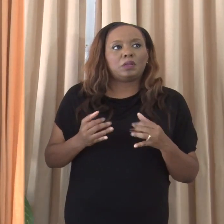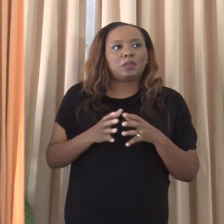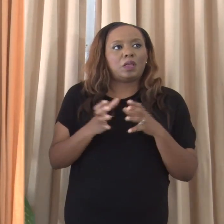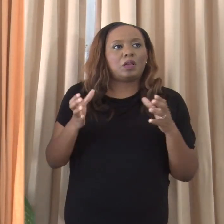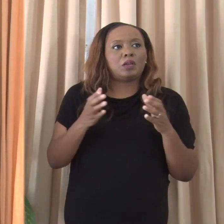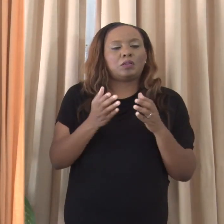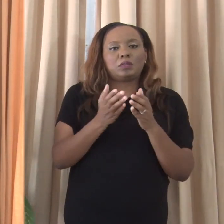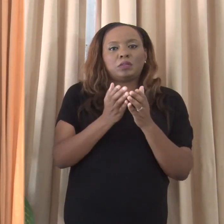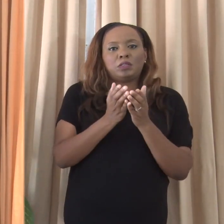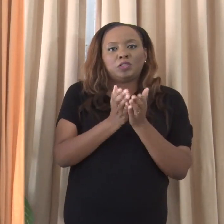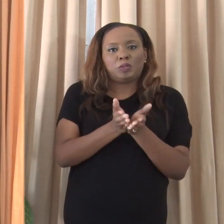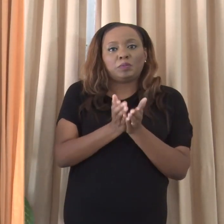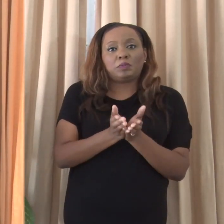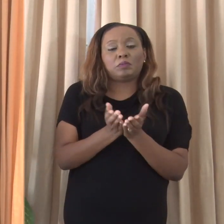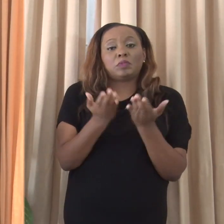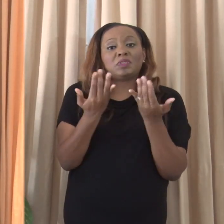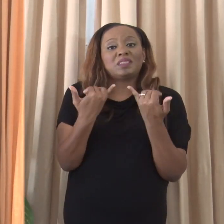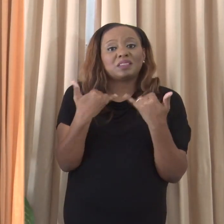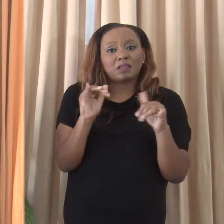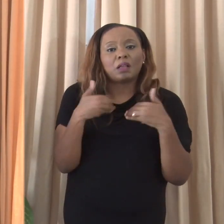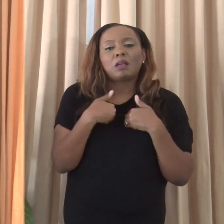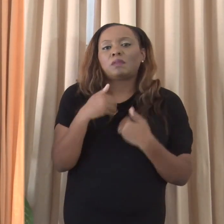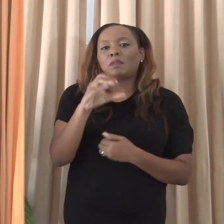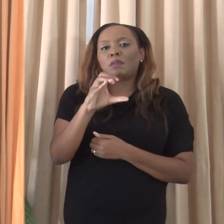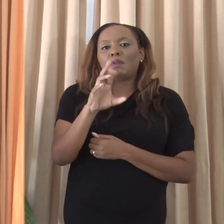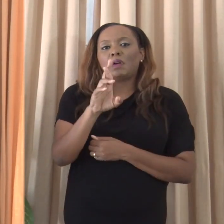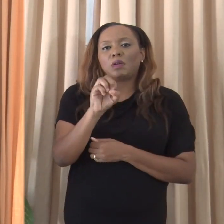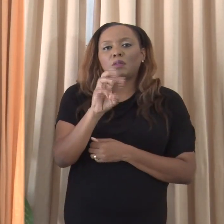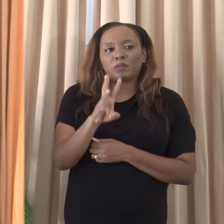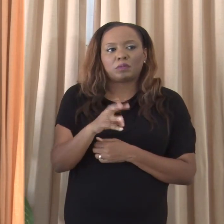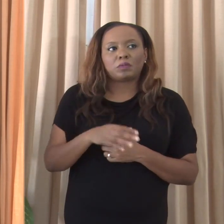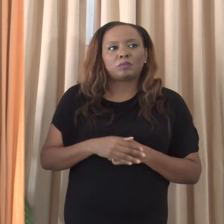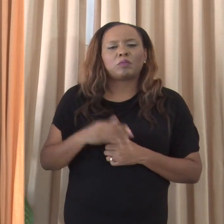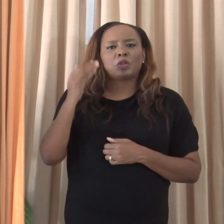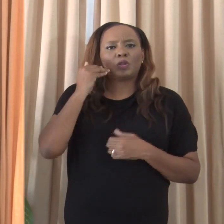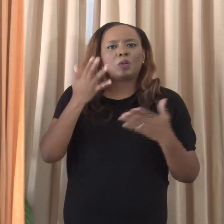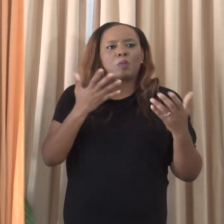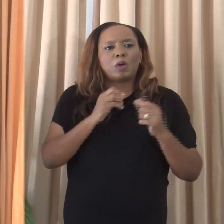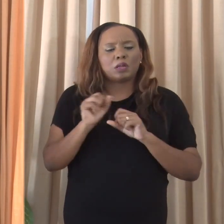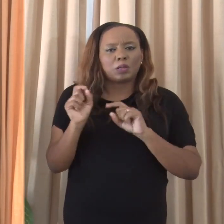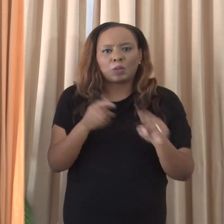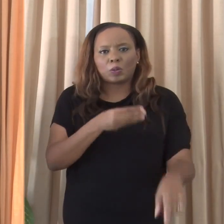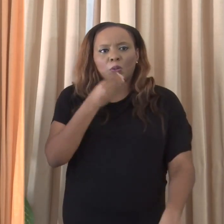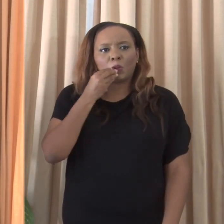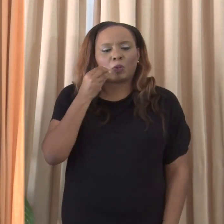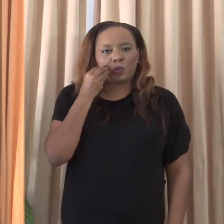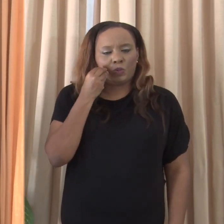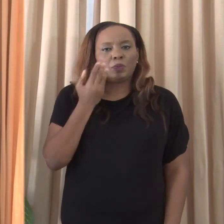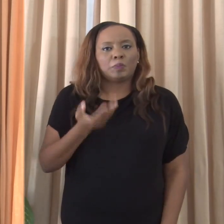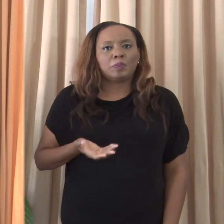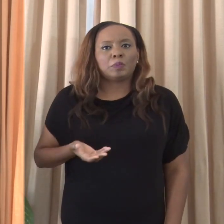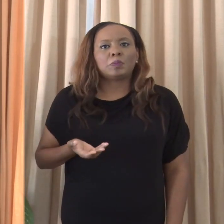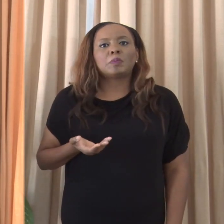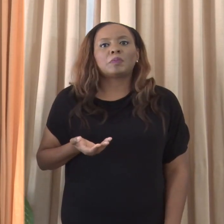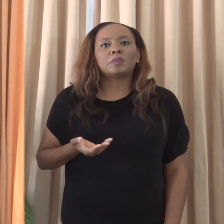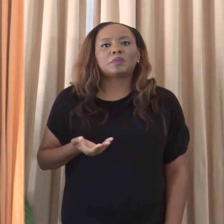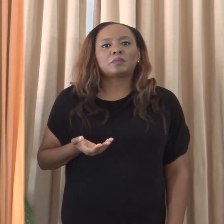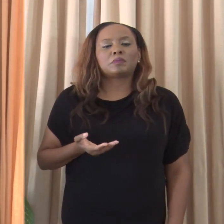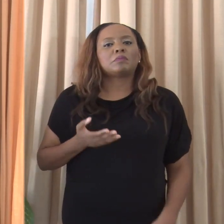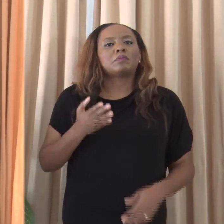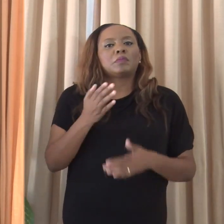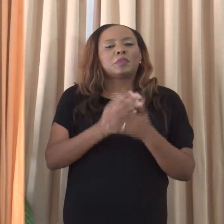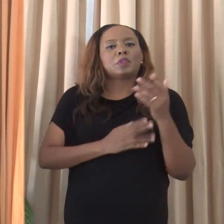have some crew on it. First issue was to repatriate, obviously, those people whose itineraries were truncated or